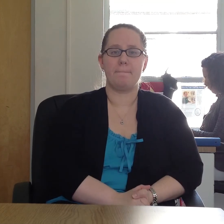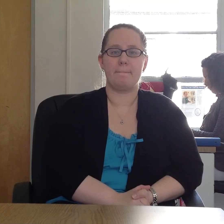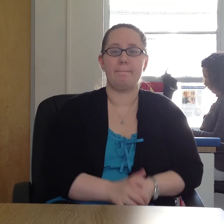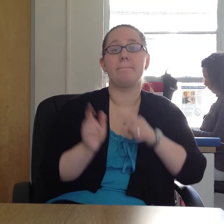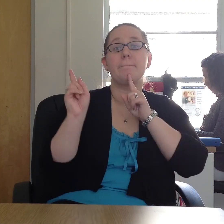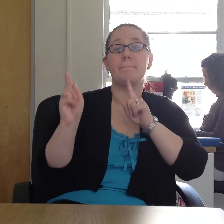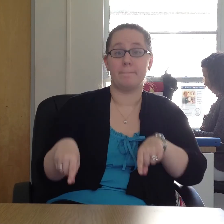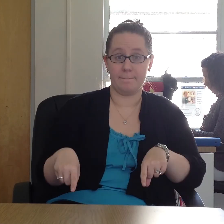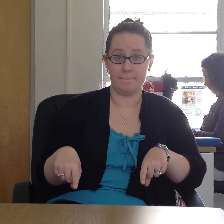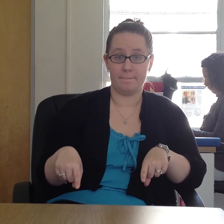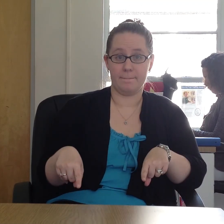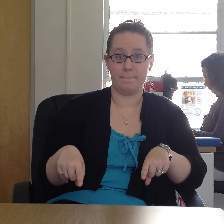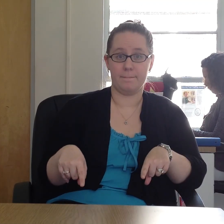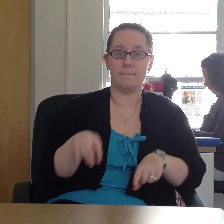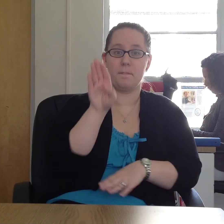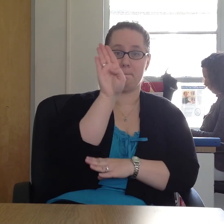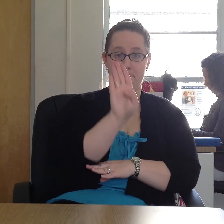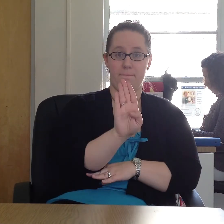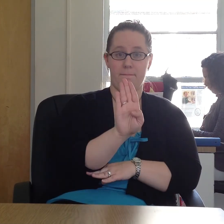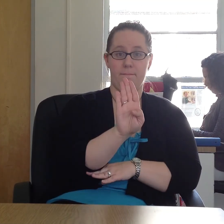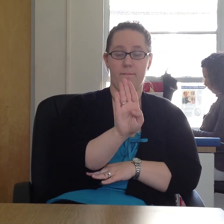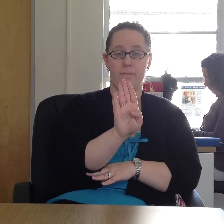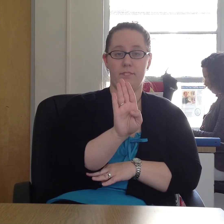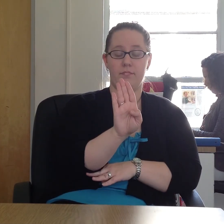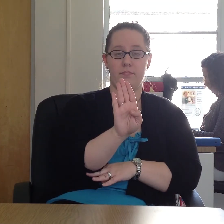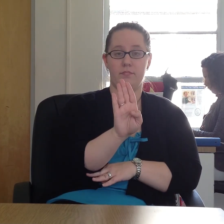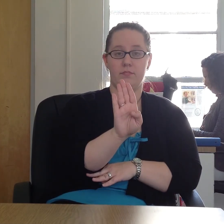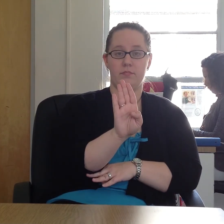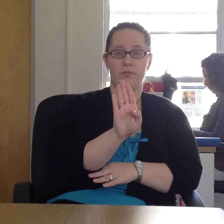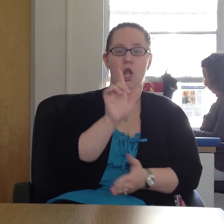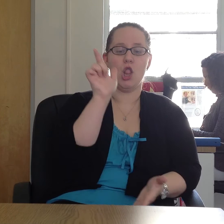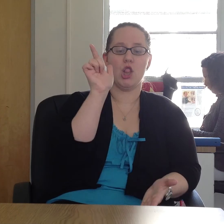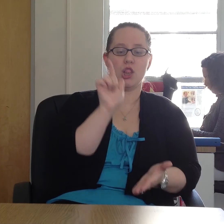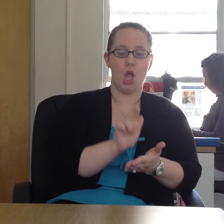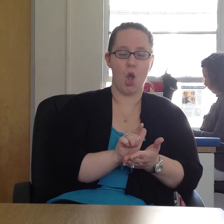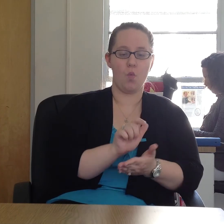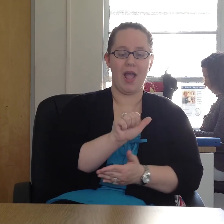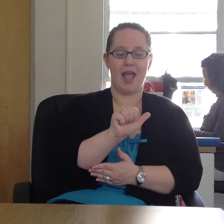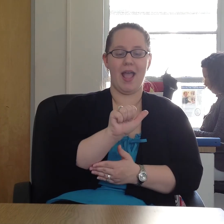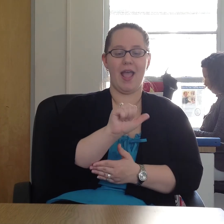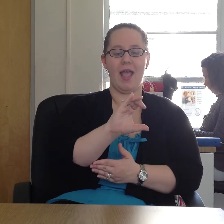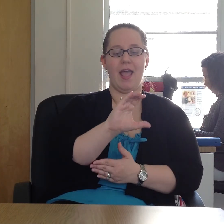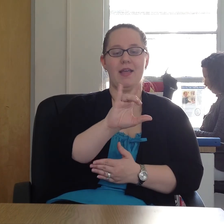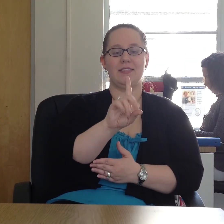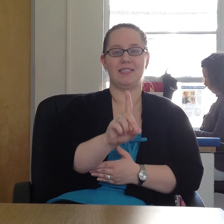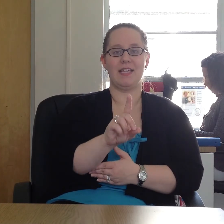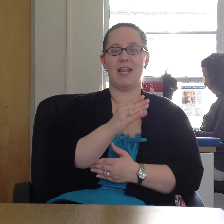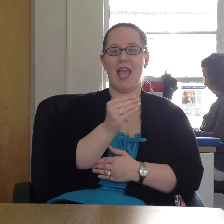Answer B. Low acid and neutral foods.